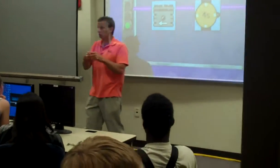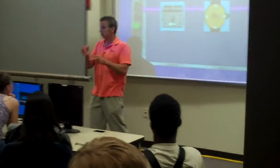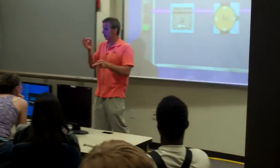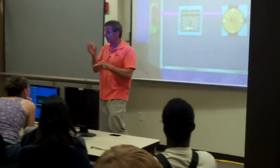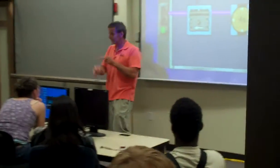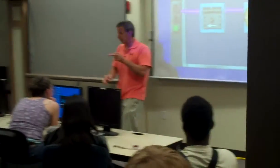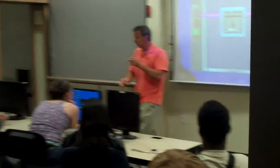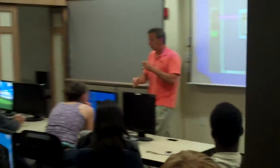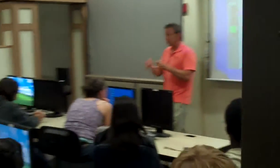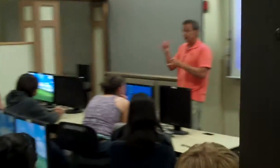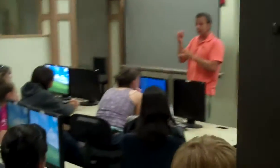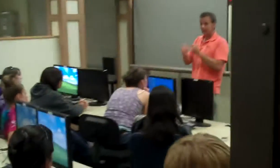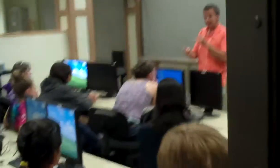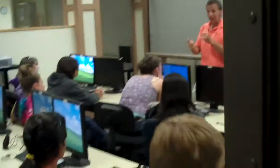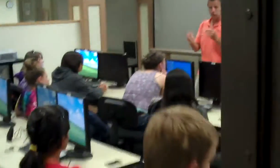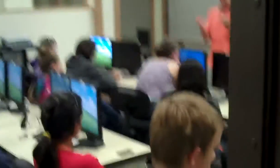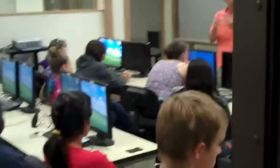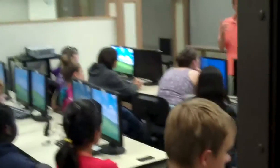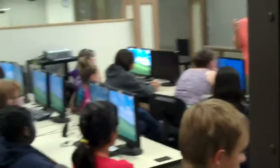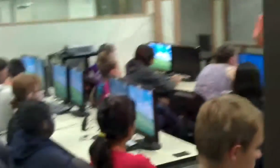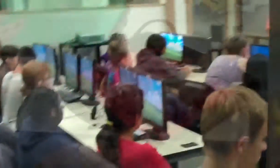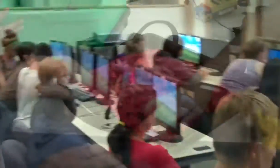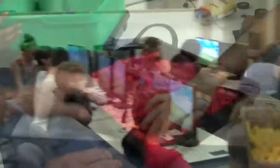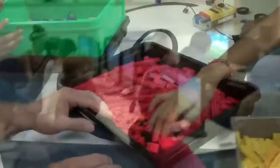Starts very simple, and the last one is more complicated.